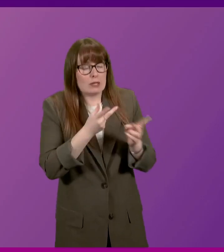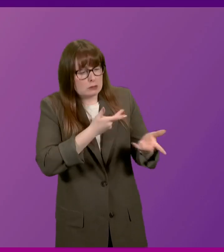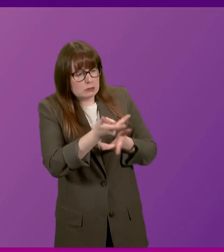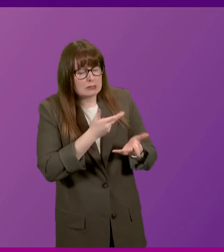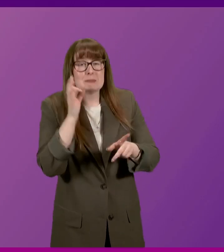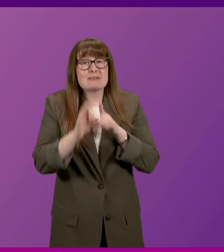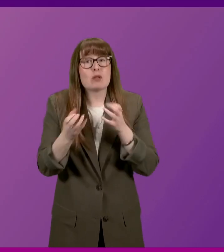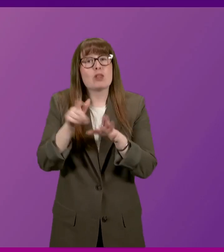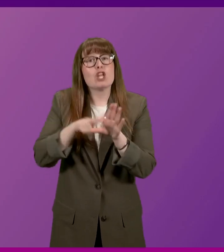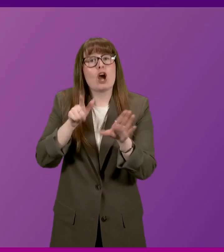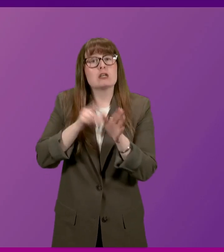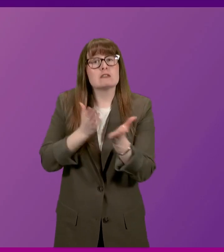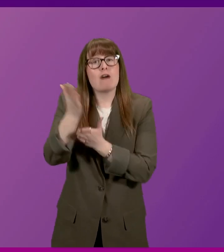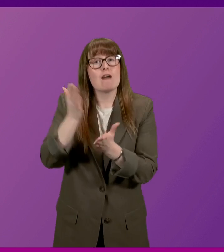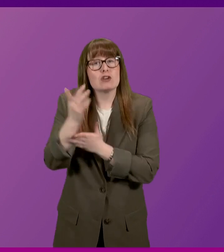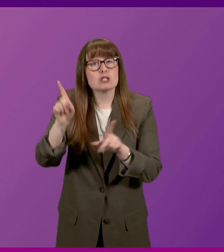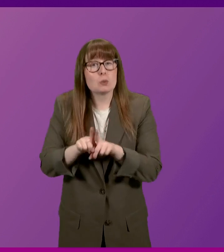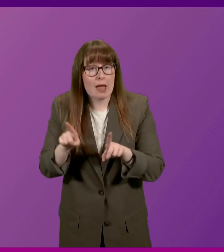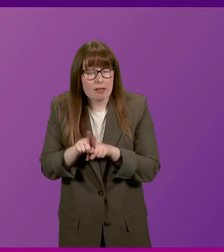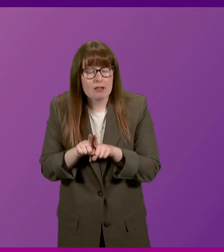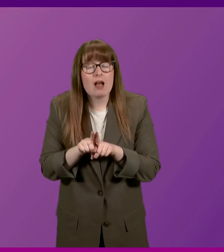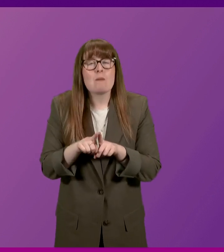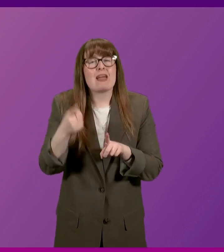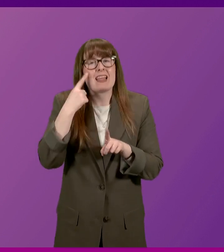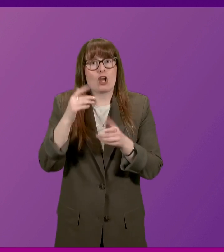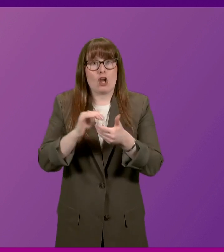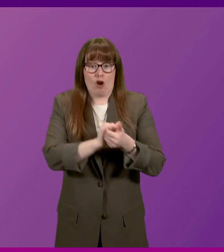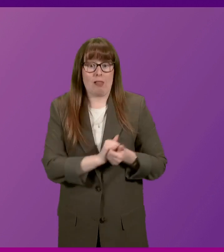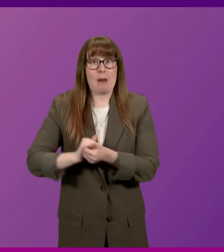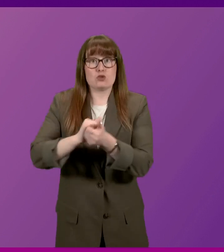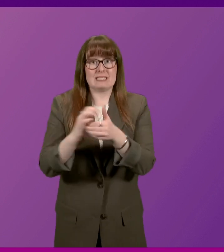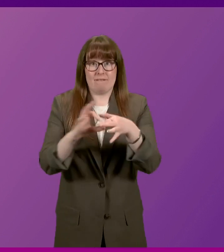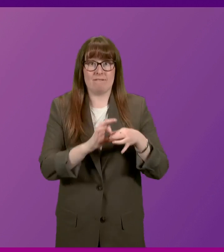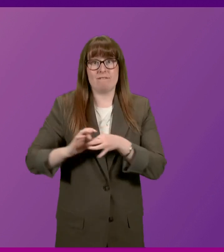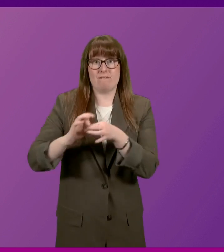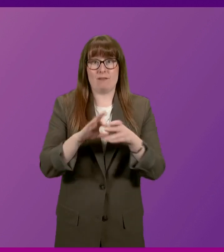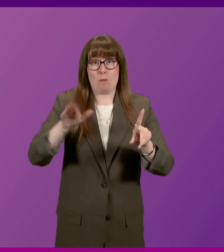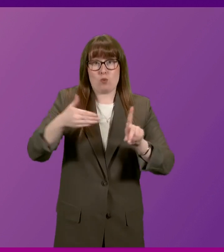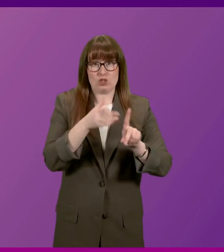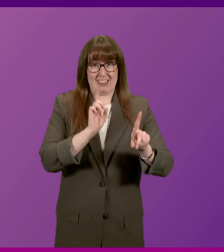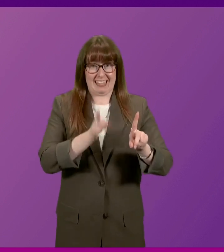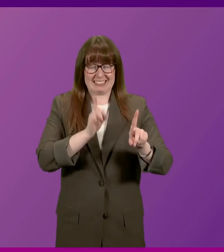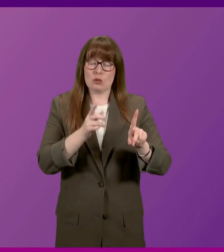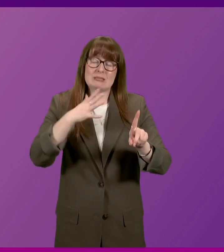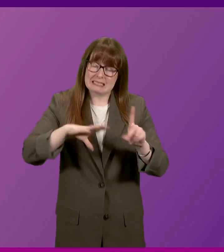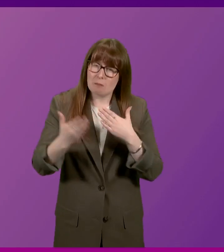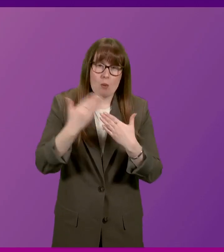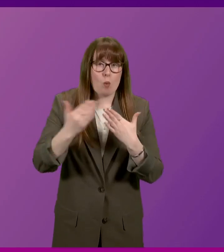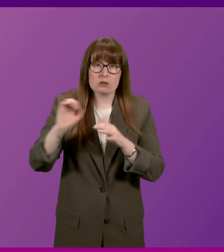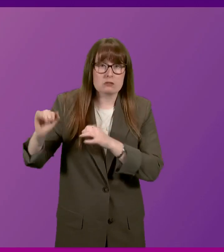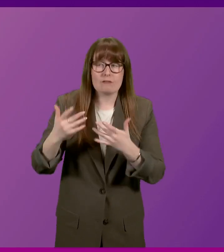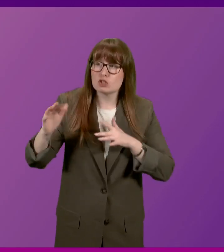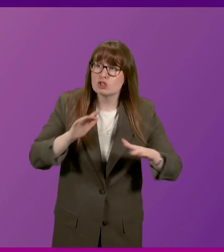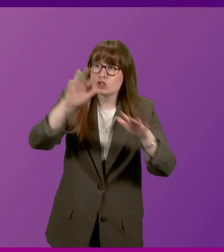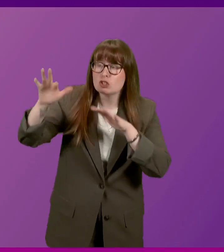survivors. But I think that kind of collaborative offering we need to make expand for services, and